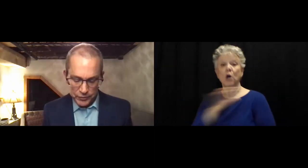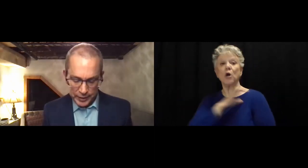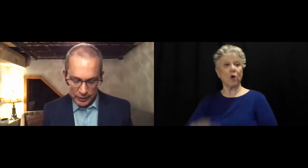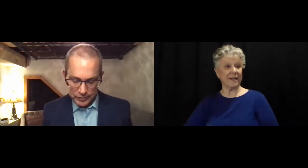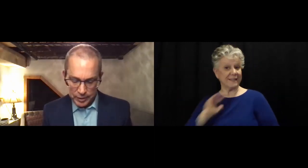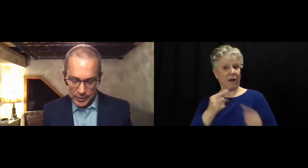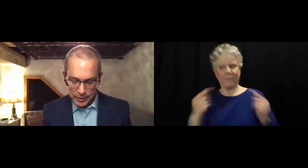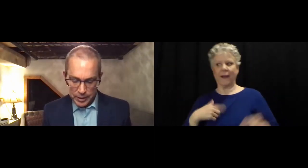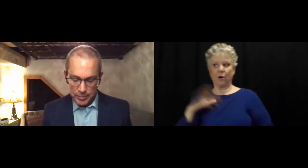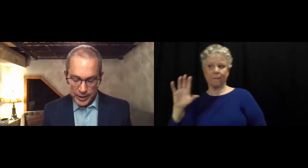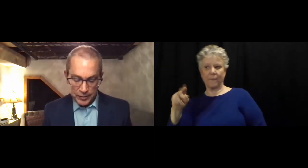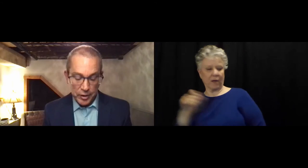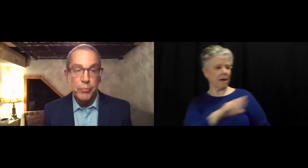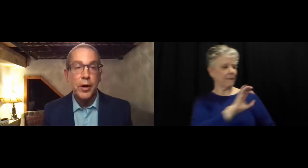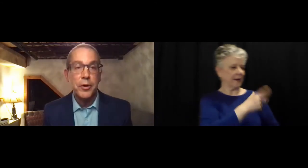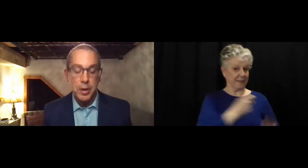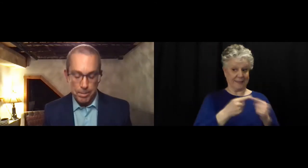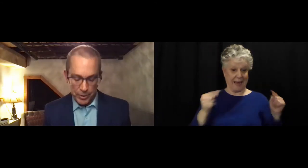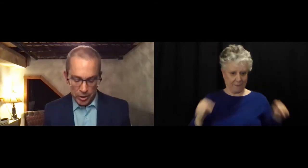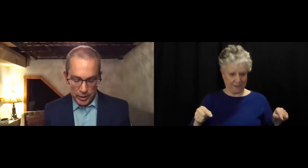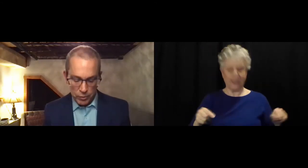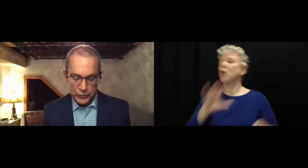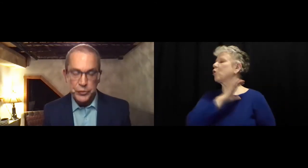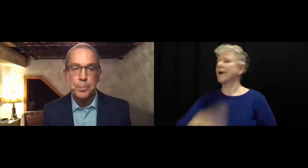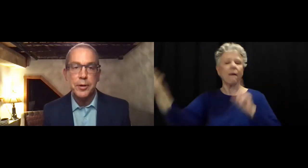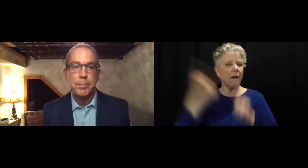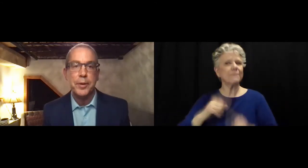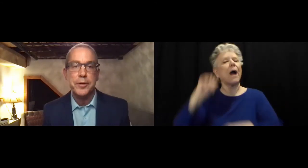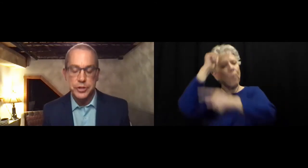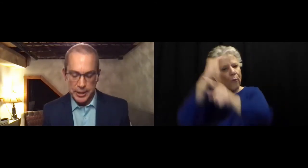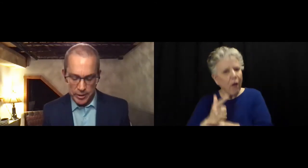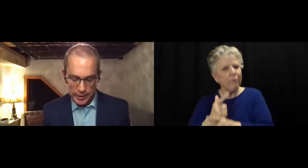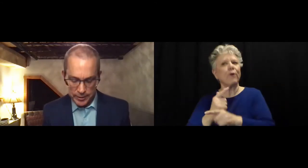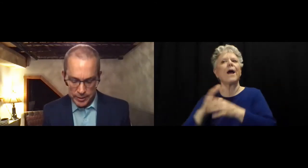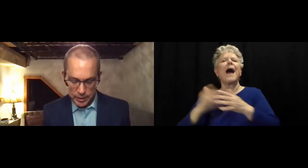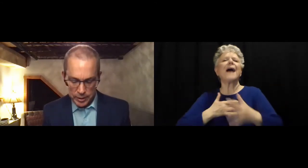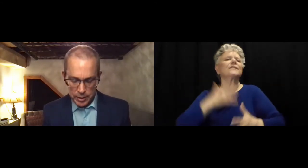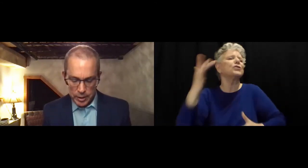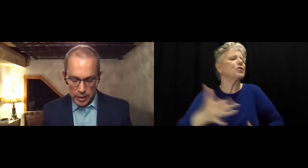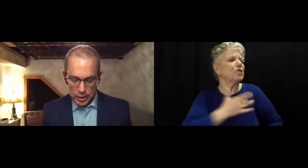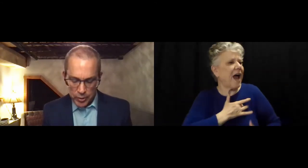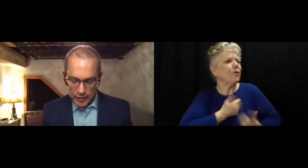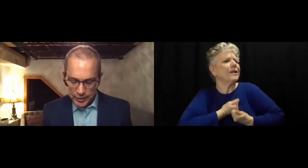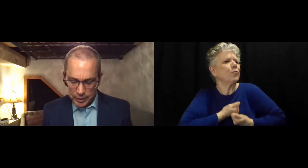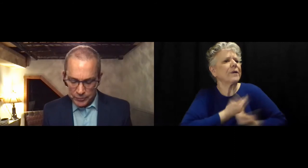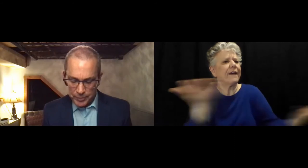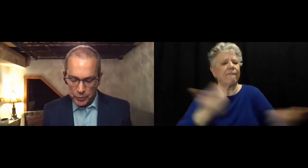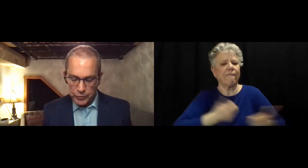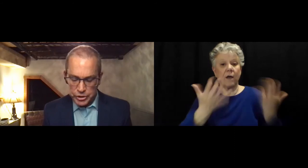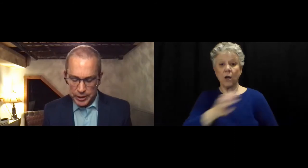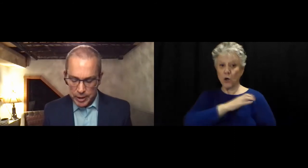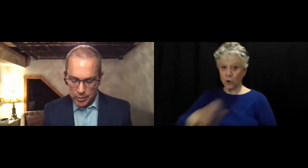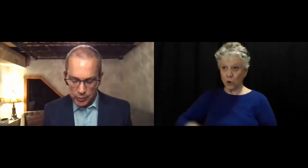Priam was Achilles' enemy, but as our brother burning with superabundant charity. Christ comes